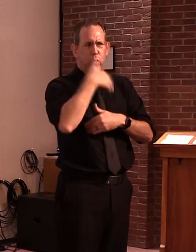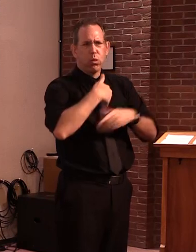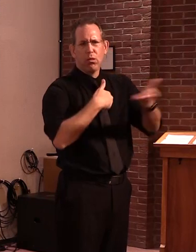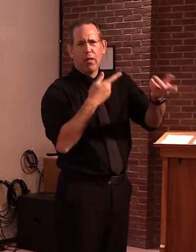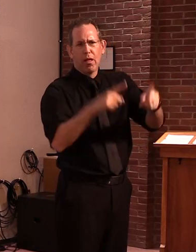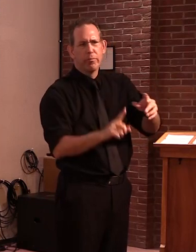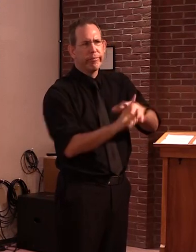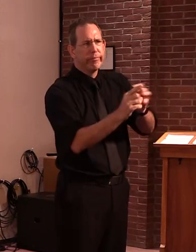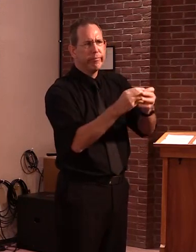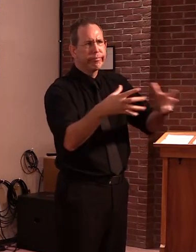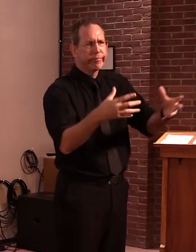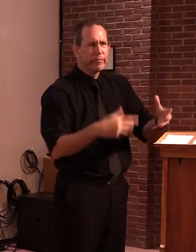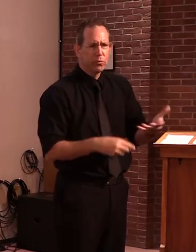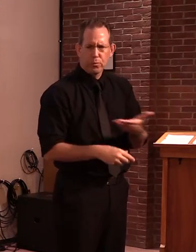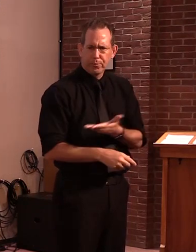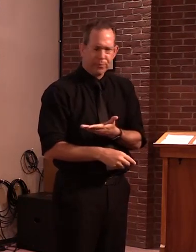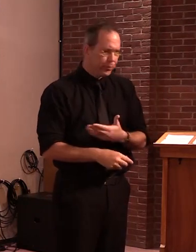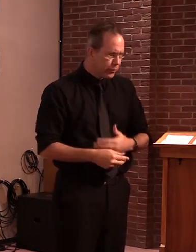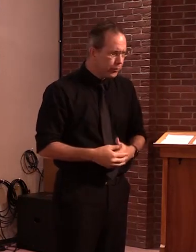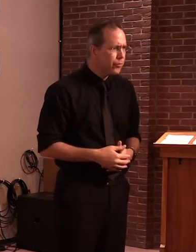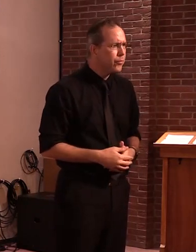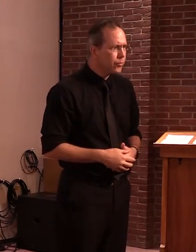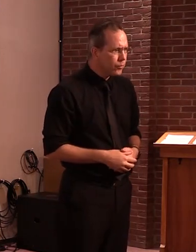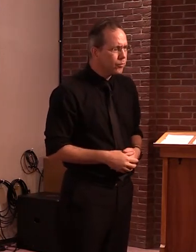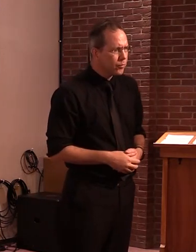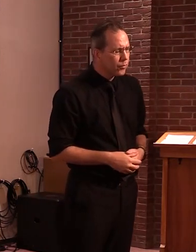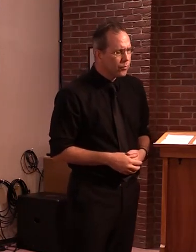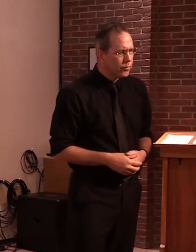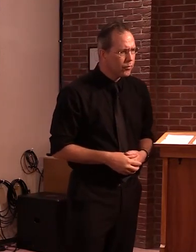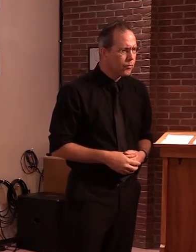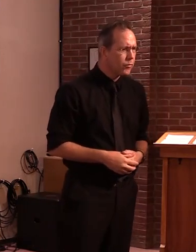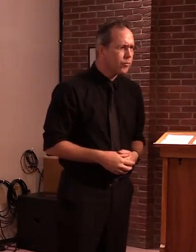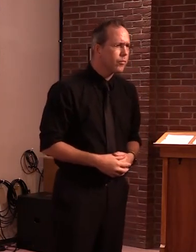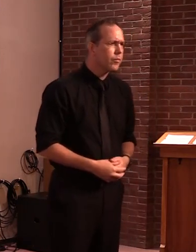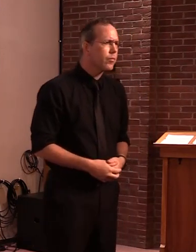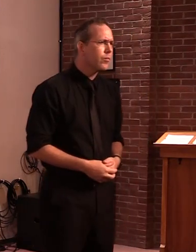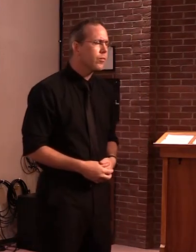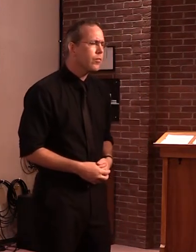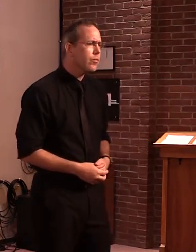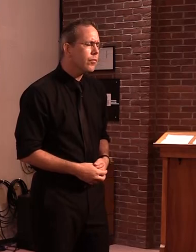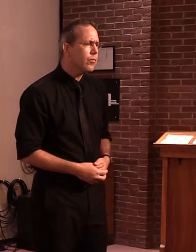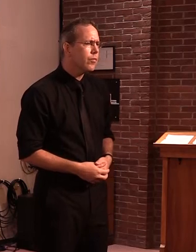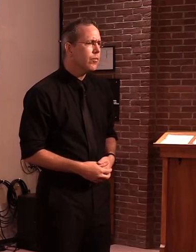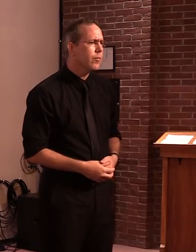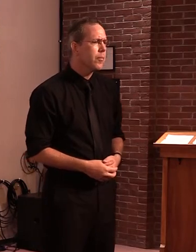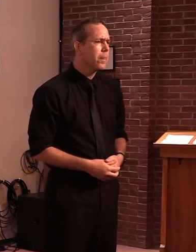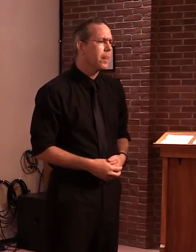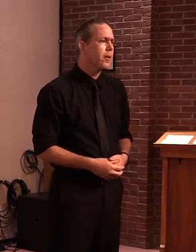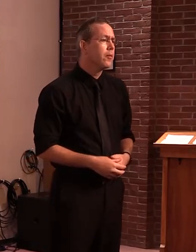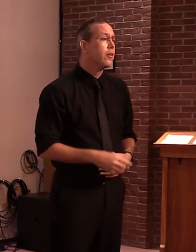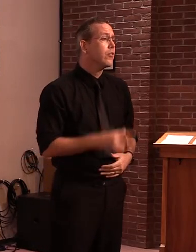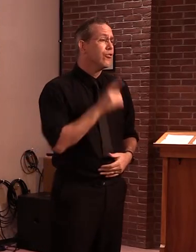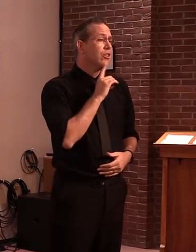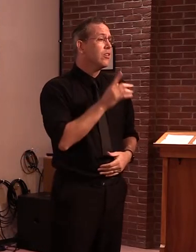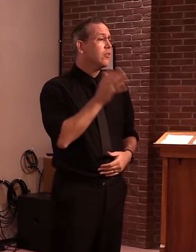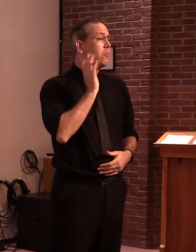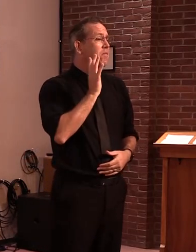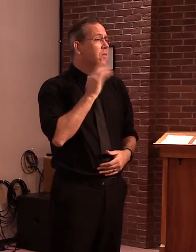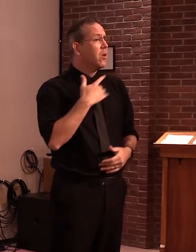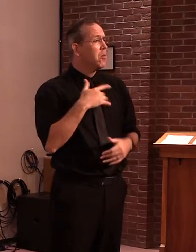Well, let me start by saying, obviously, the pandemic has slowed down our travel, almost stopped our